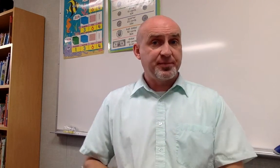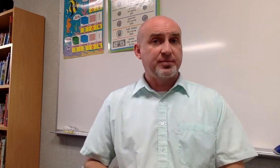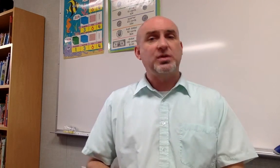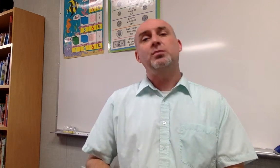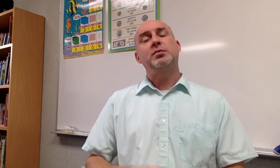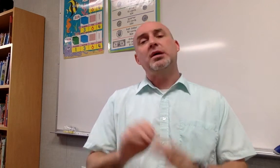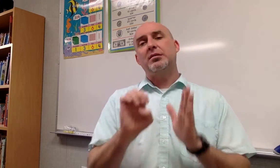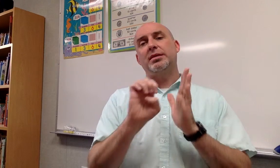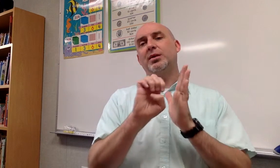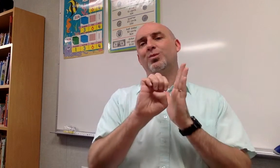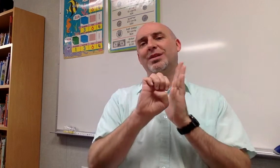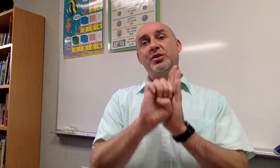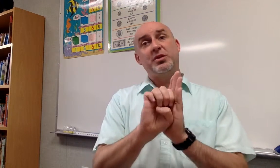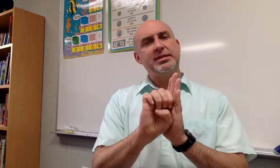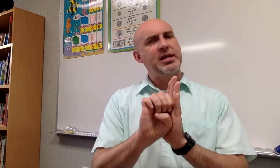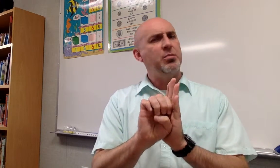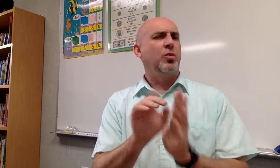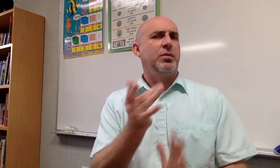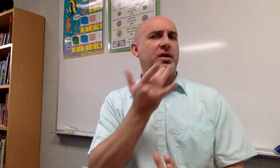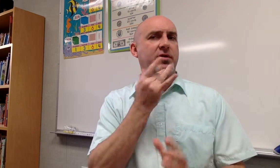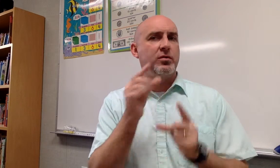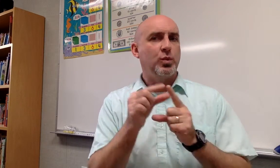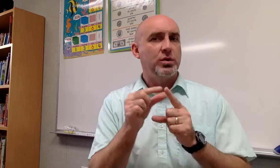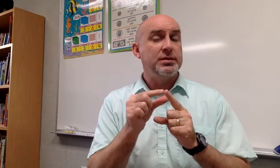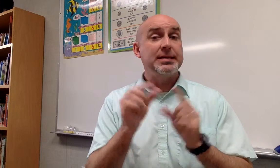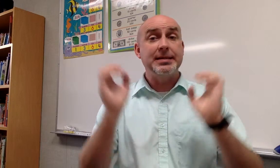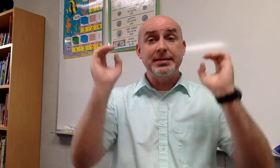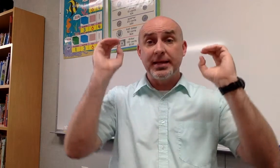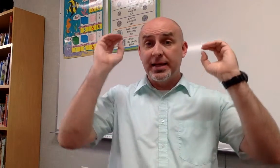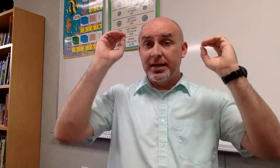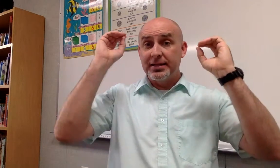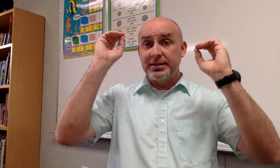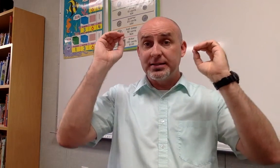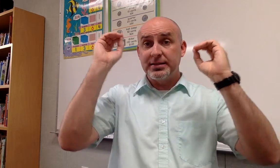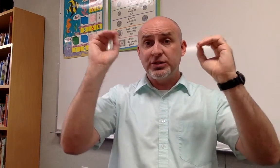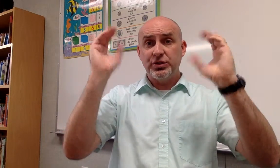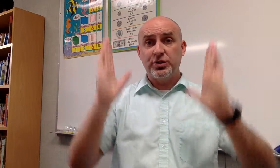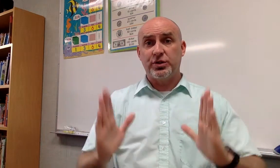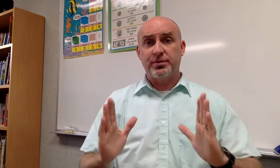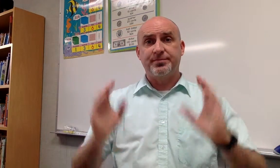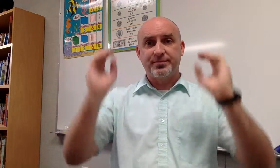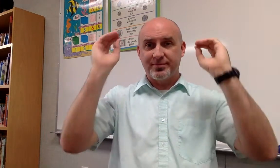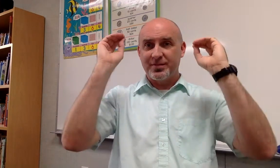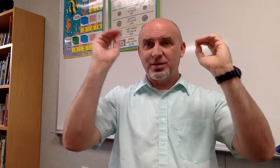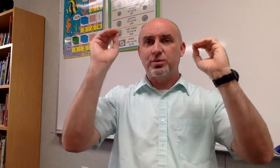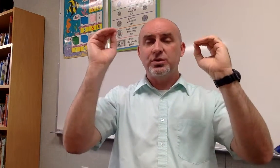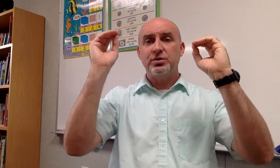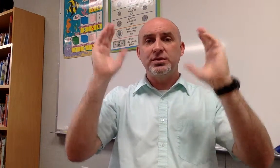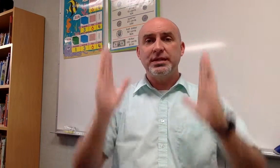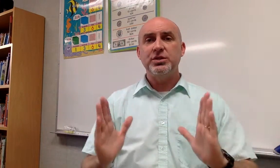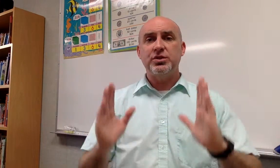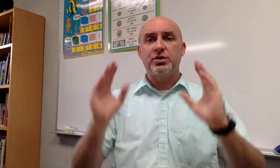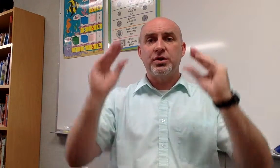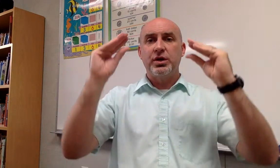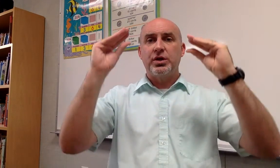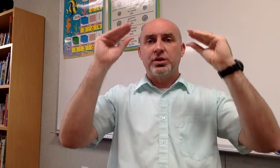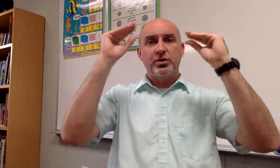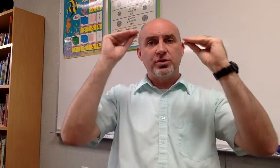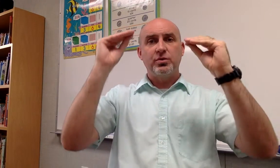So, like a really good example, one of my favorite words is teacher. So when you do teacher, you